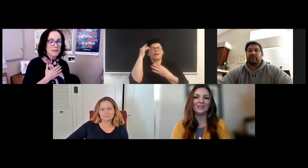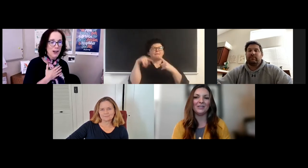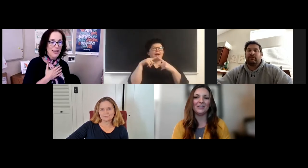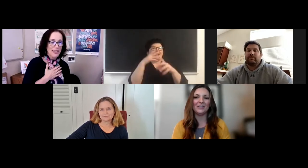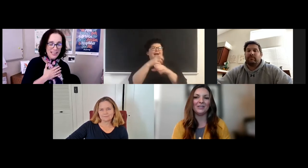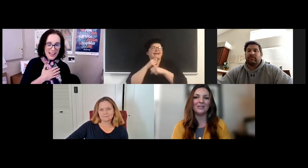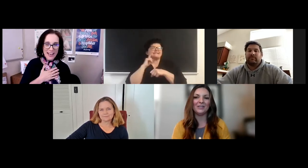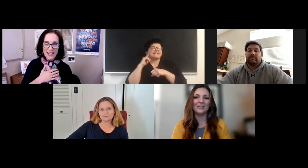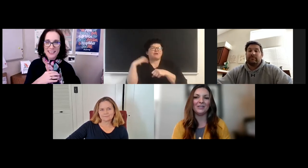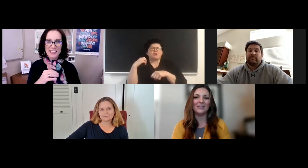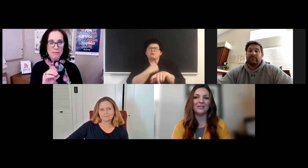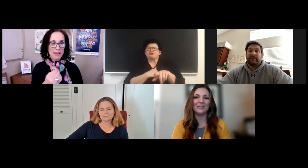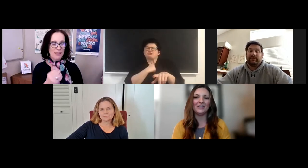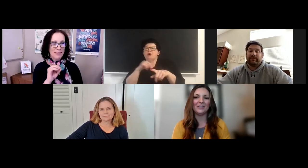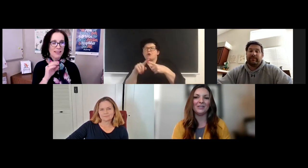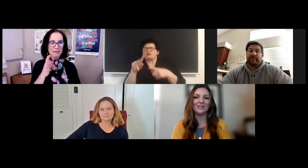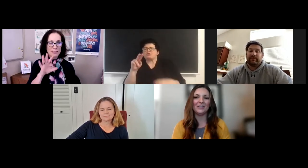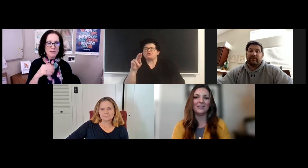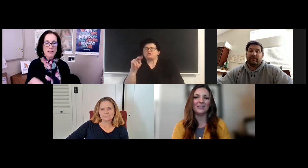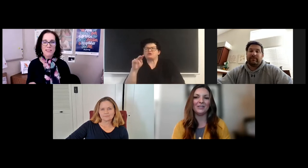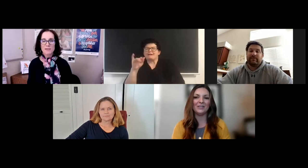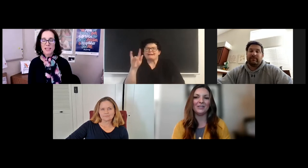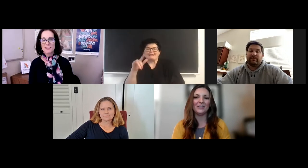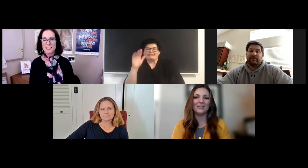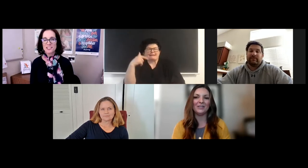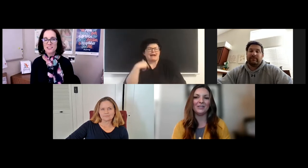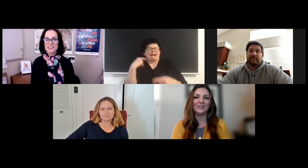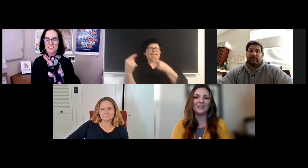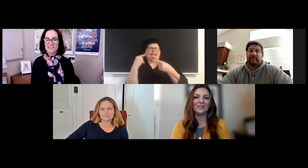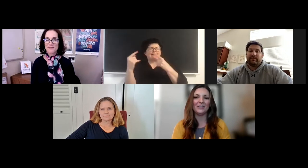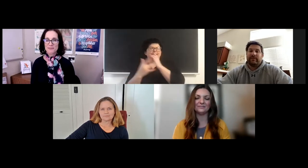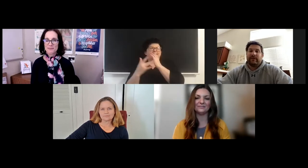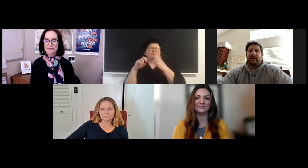coach? I'm sorry, Nikki, but we seem to be having some technical issues.